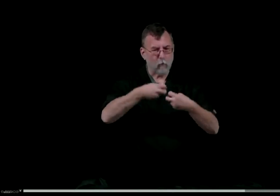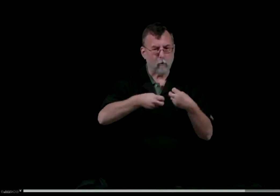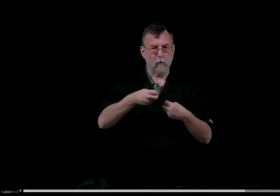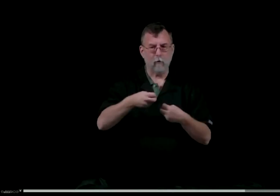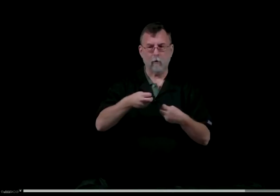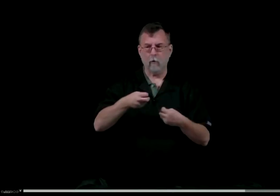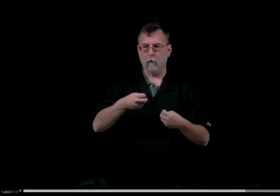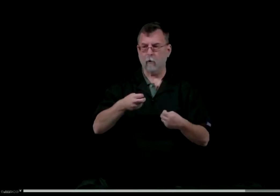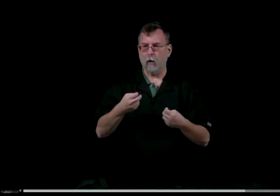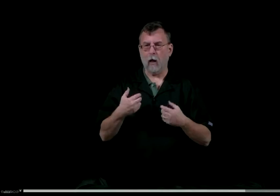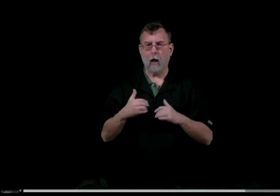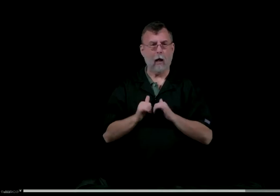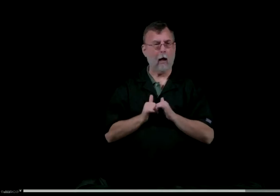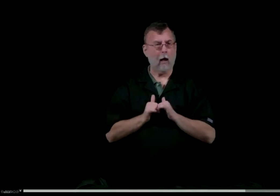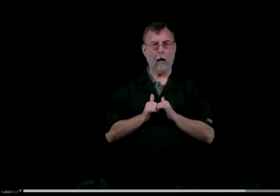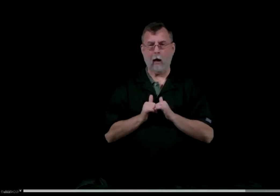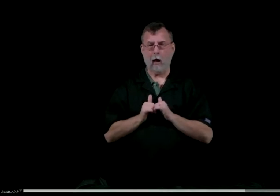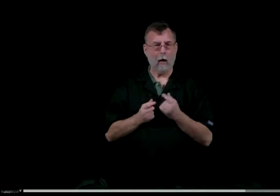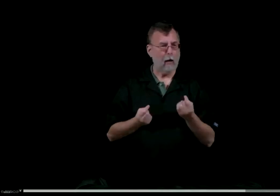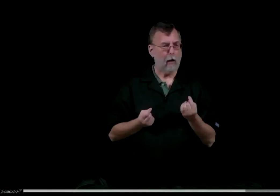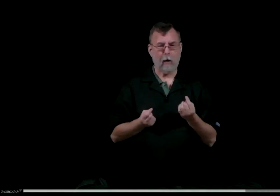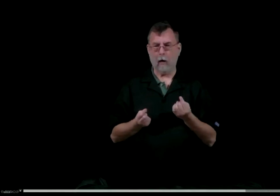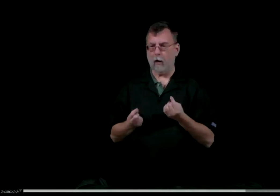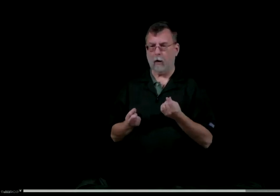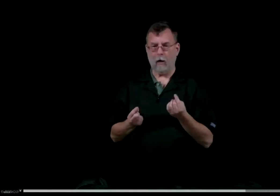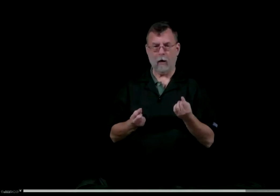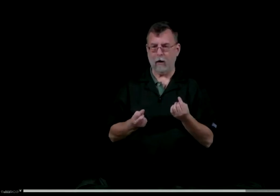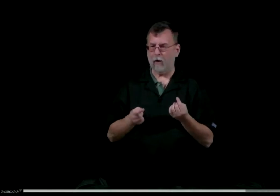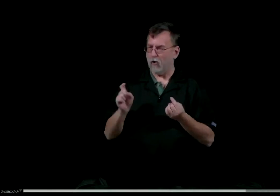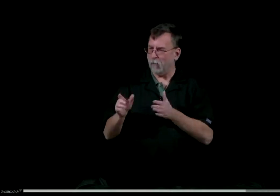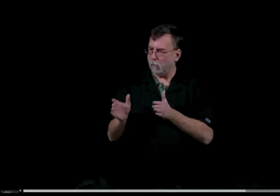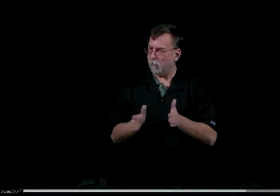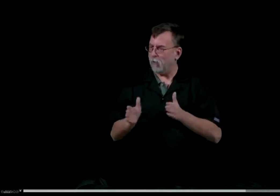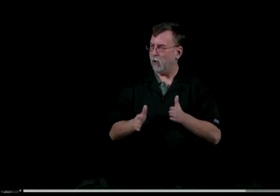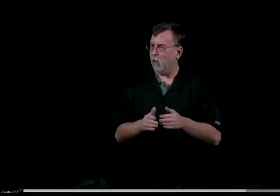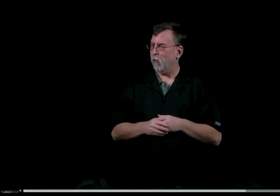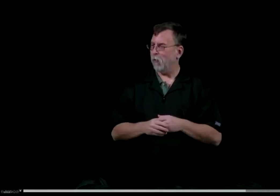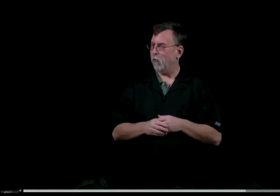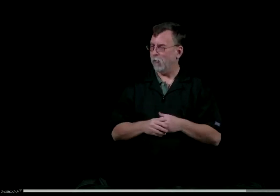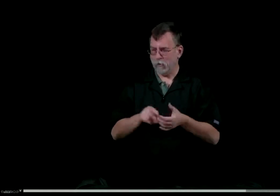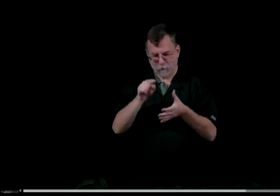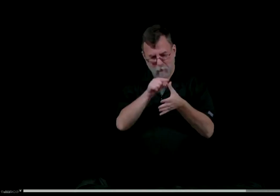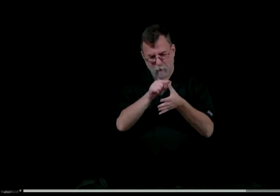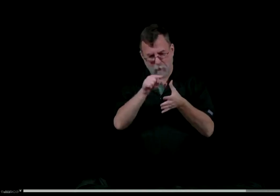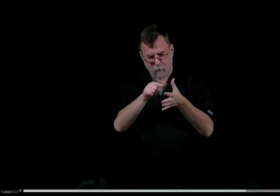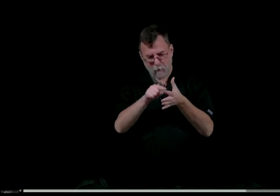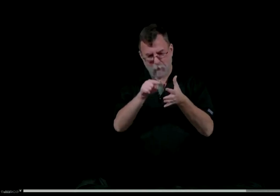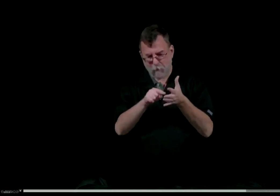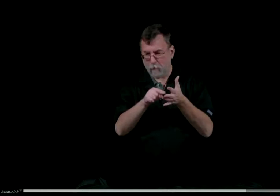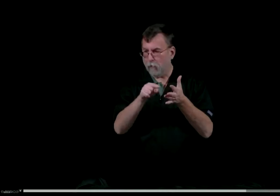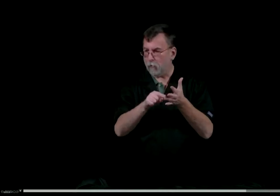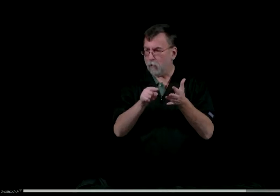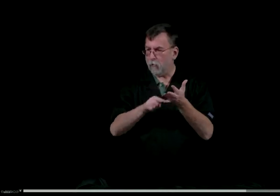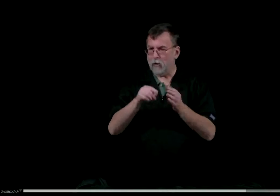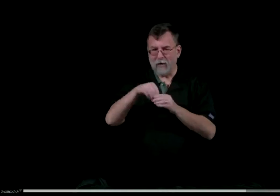I know it's difficult sometimes. How do we do this? We're not sure what to do, but we have to plan. We have to know